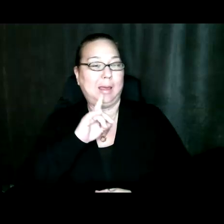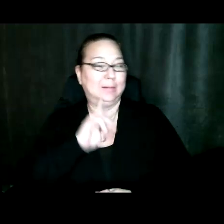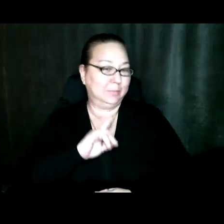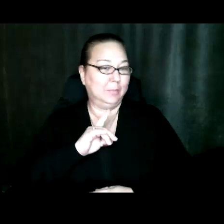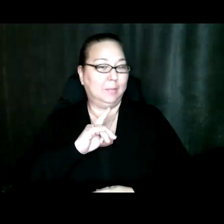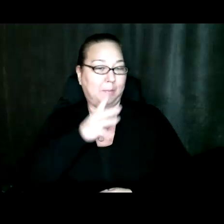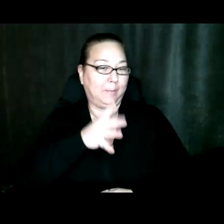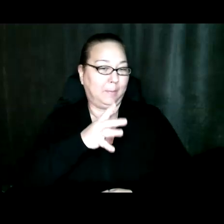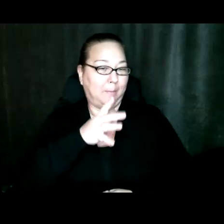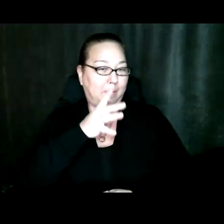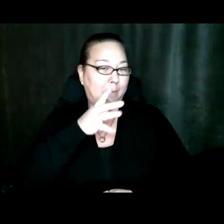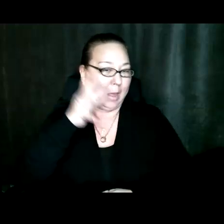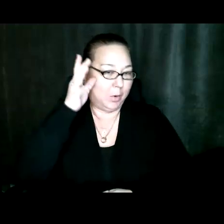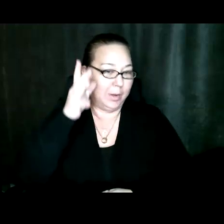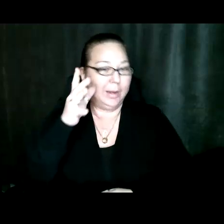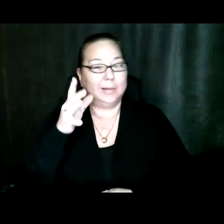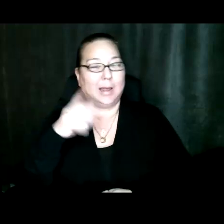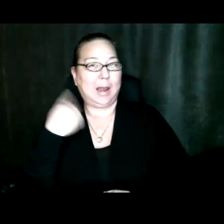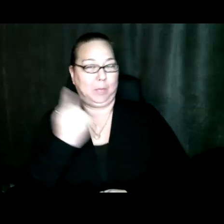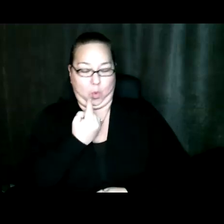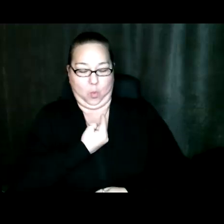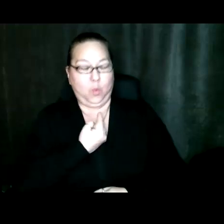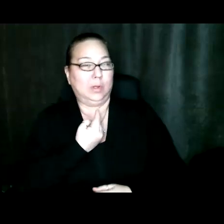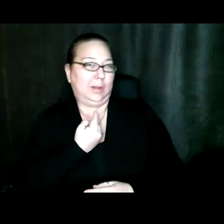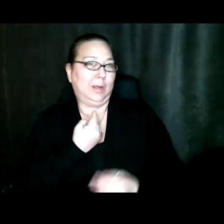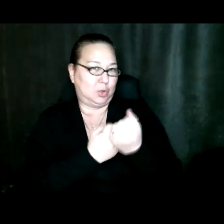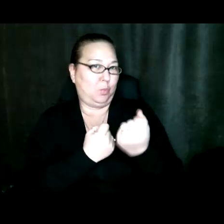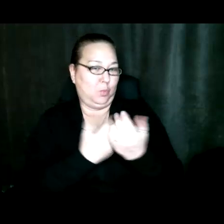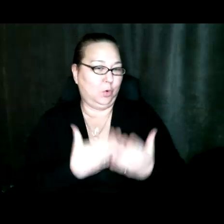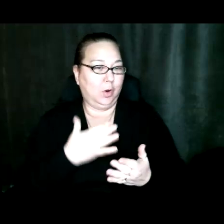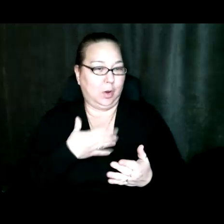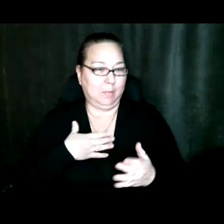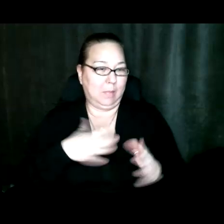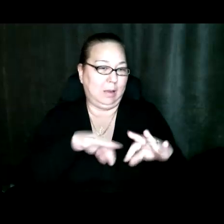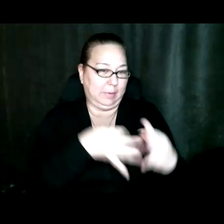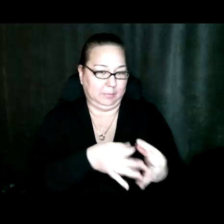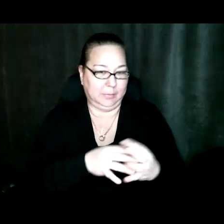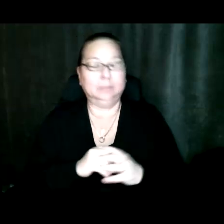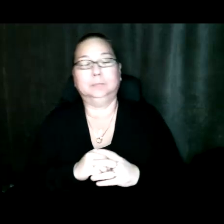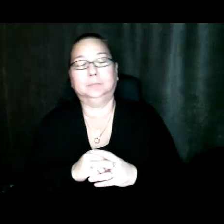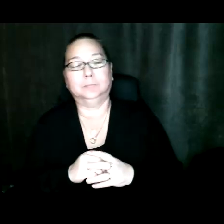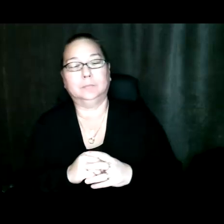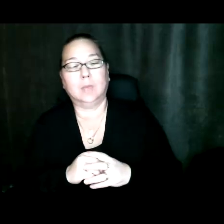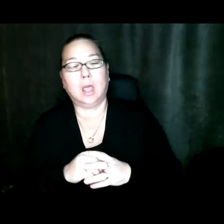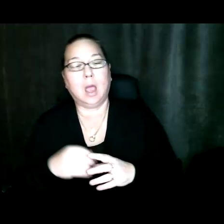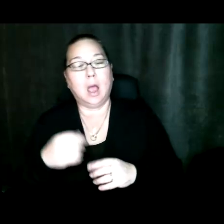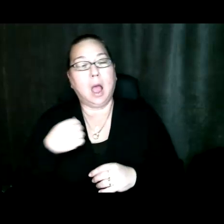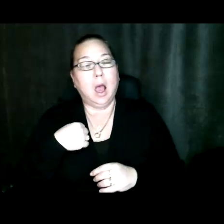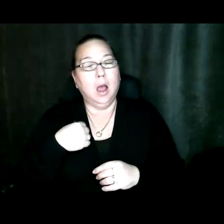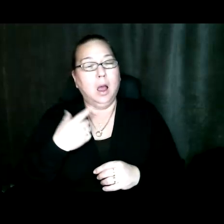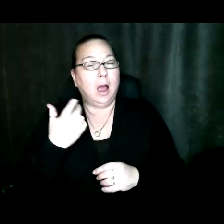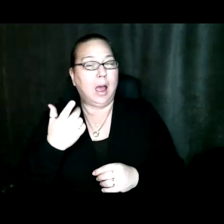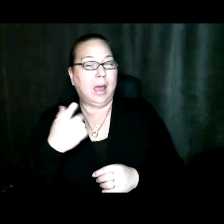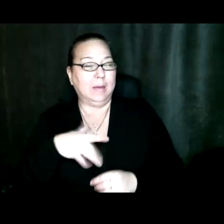spoken to you many times before, and I feel that not much progress has been made. I'm encouraged to see that